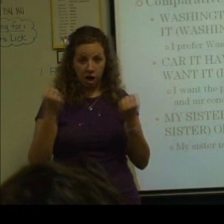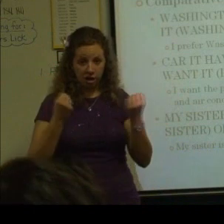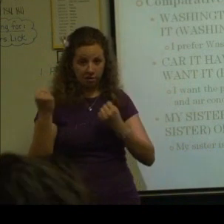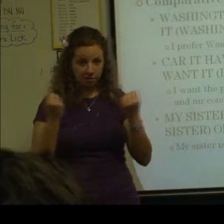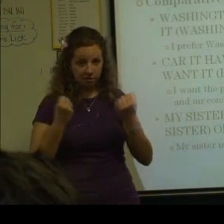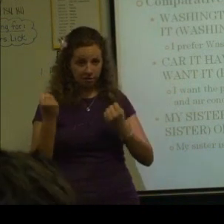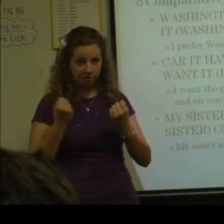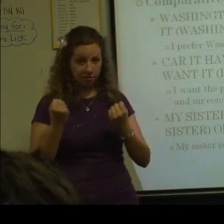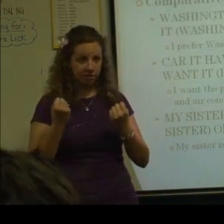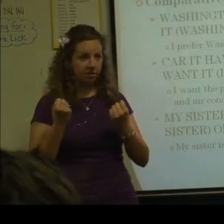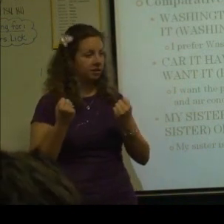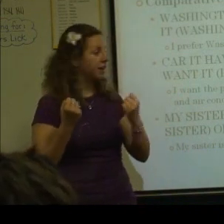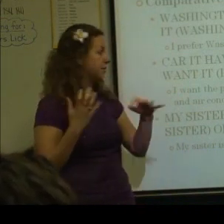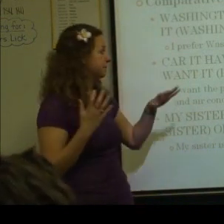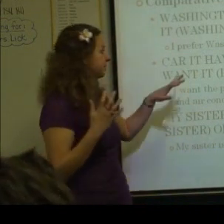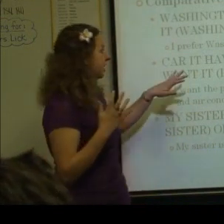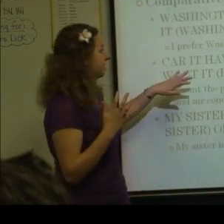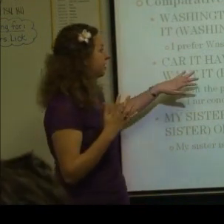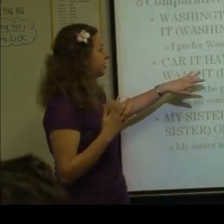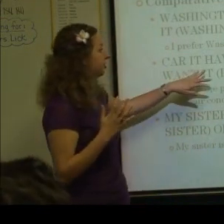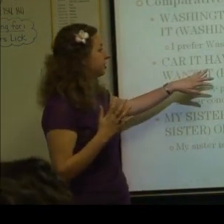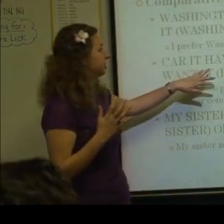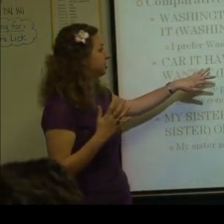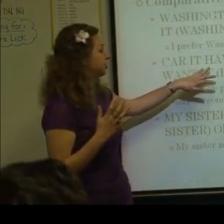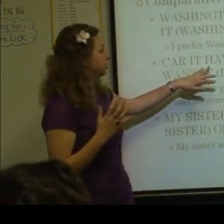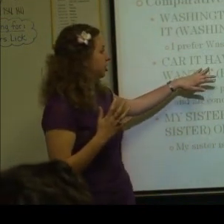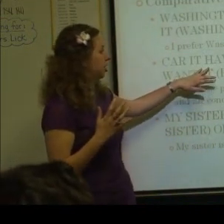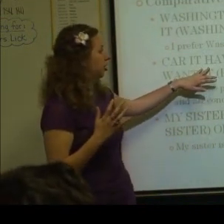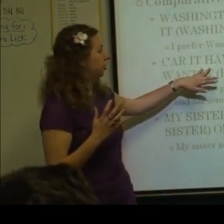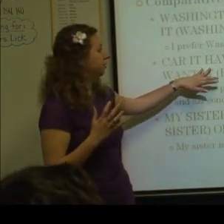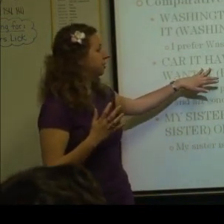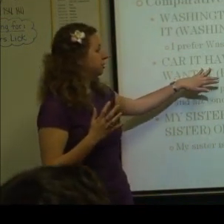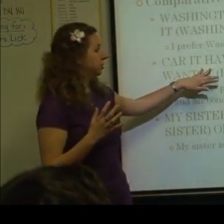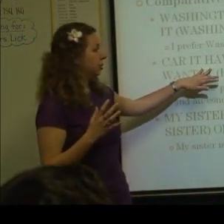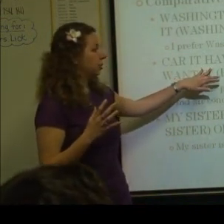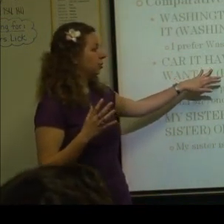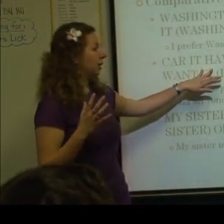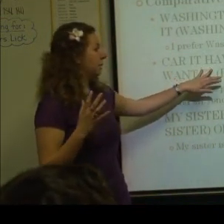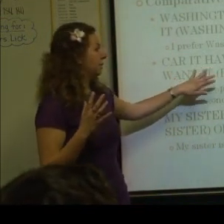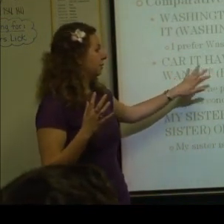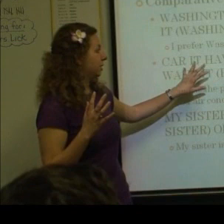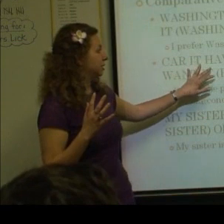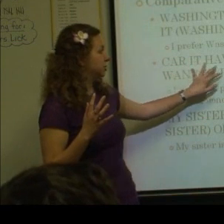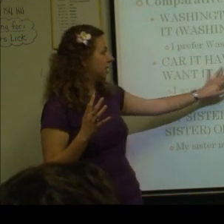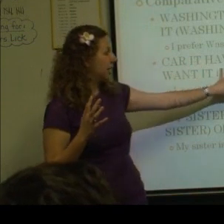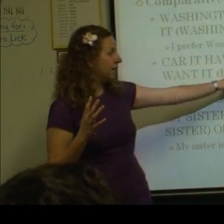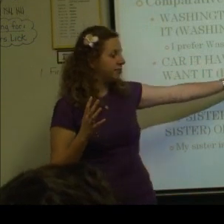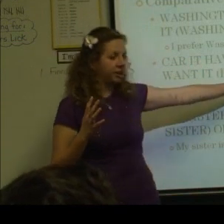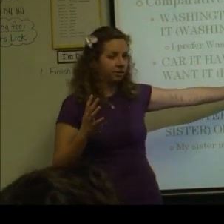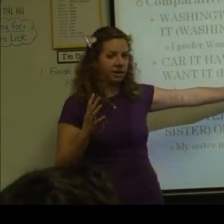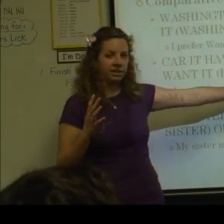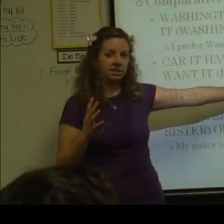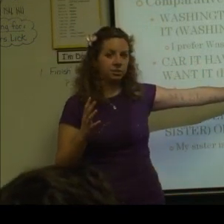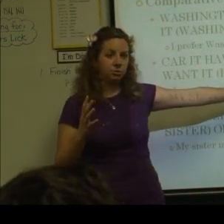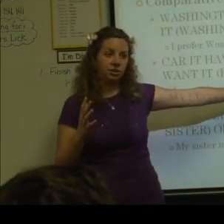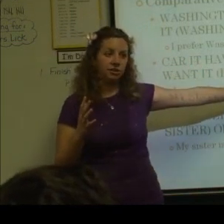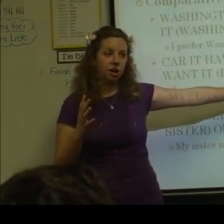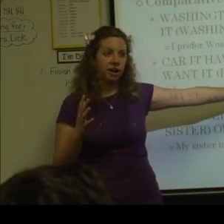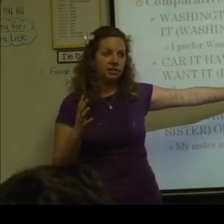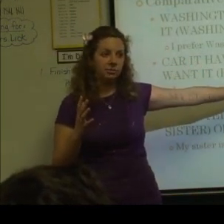car, okay, and then you're going to go, so we're going to pick one. So it have radio and AC. So whichever car has the